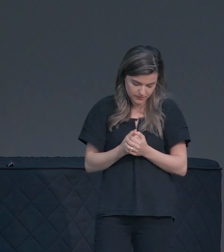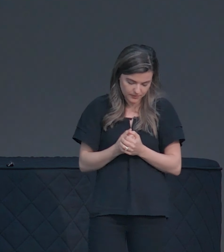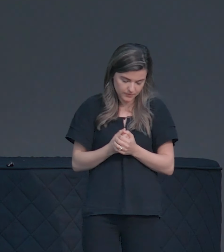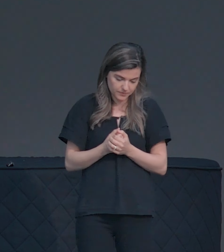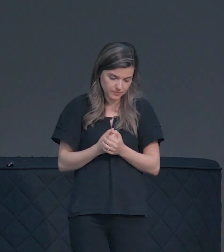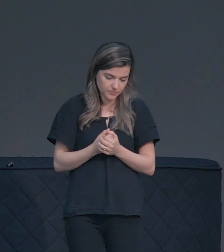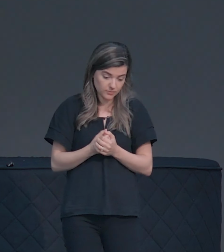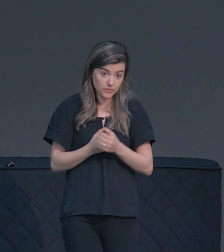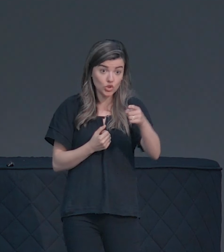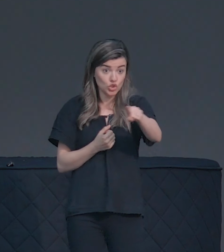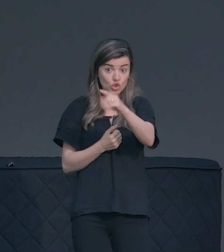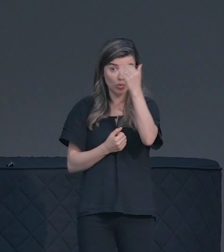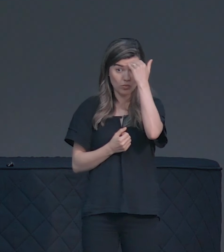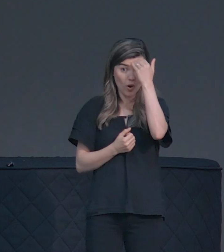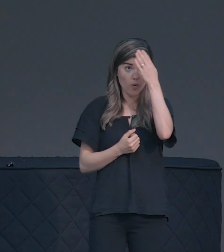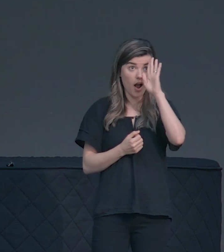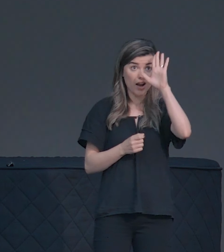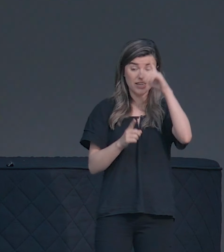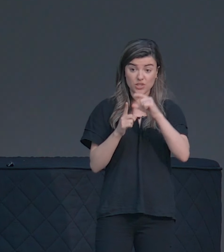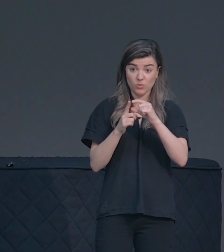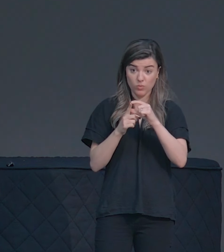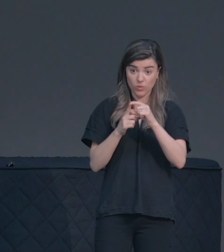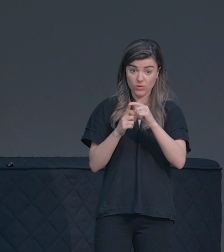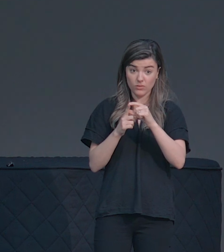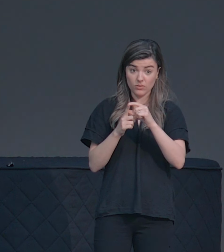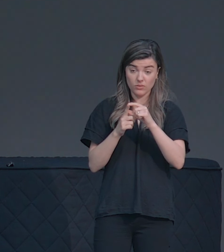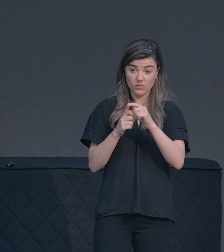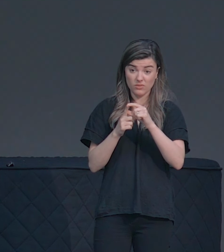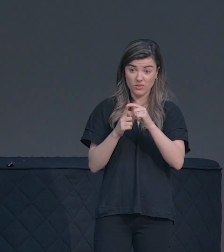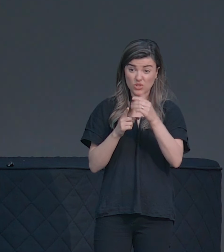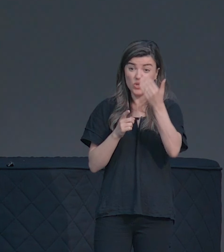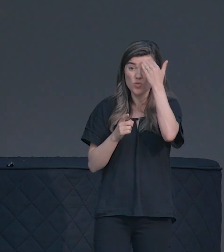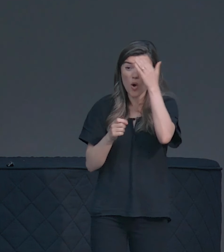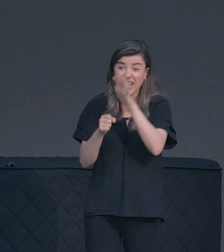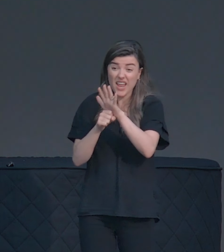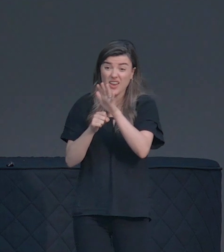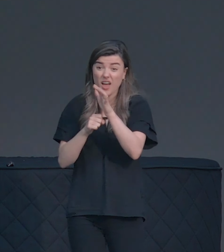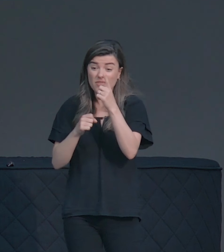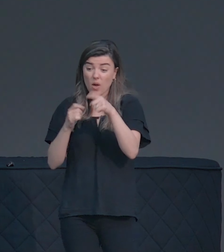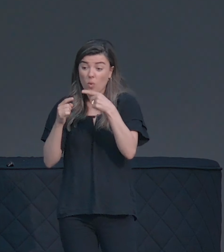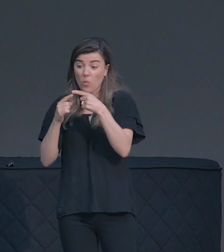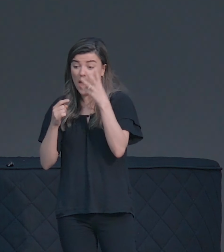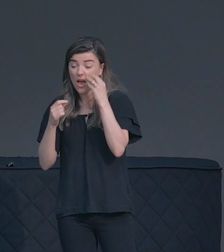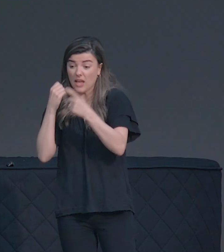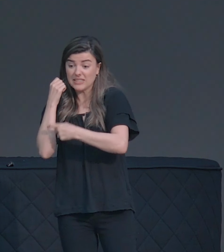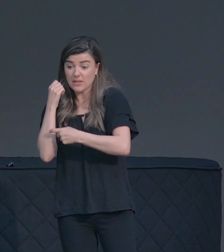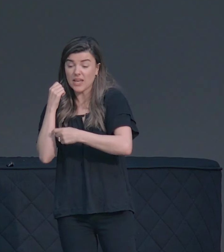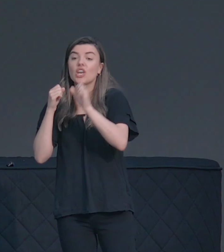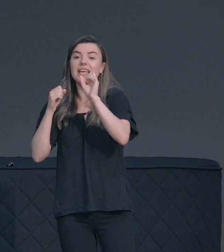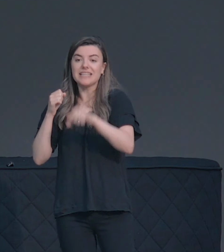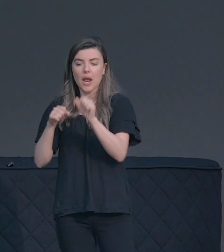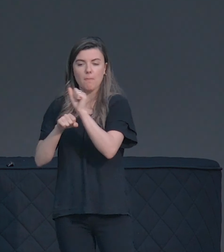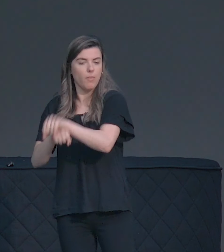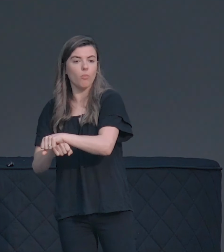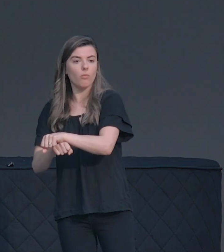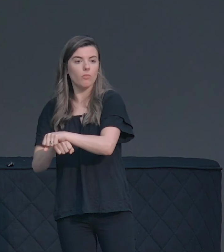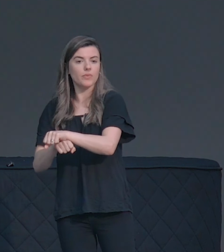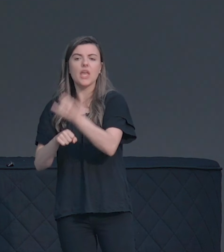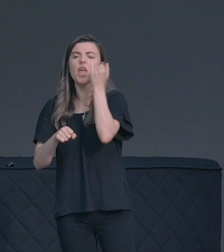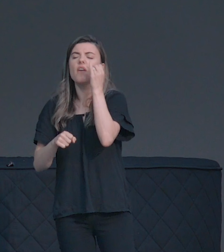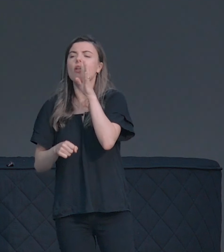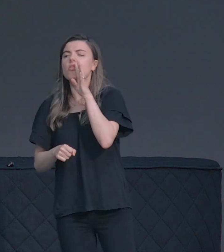Friends, do you know God's word enough to be able to wield it in the face of temptation? In your battle with lust, in